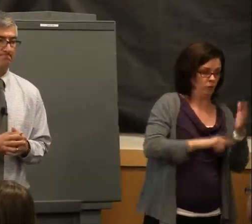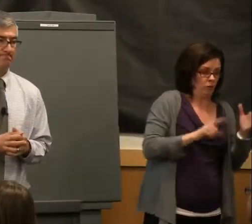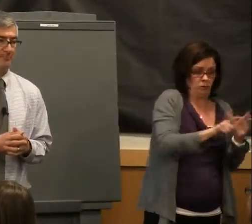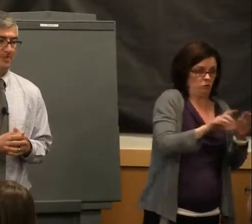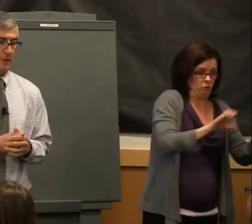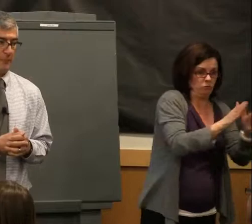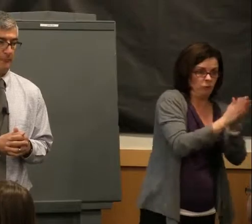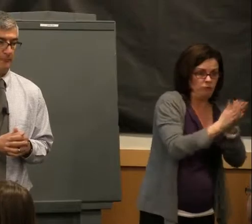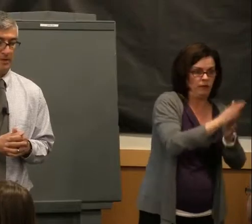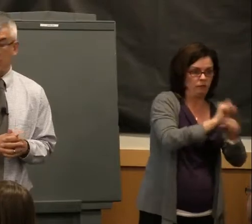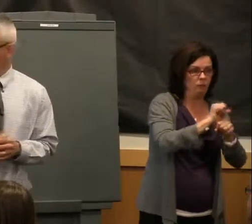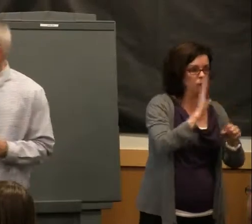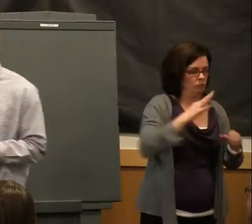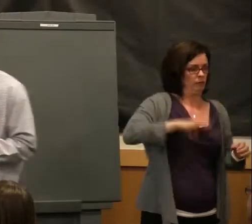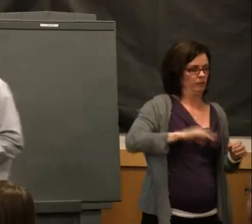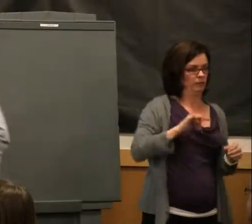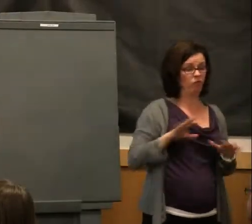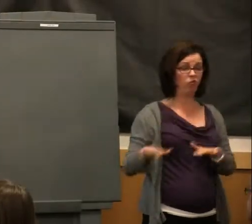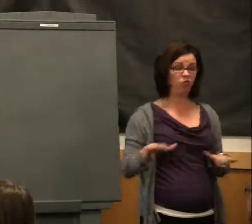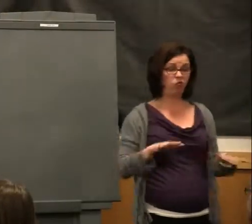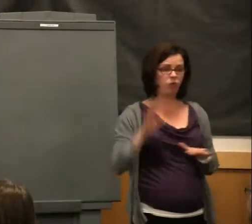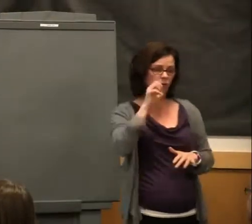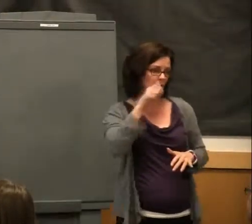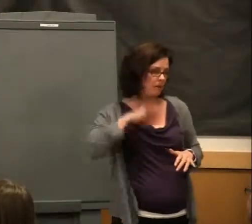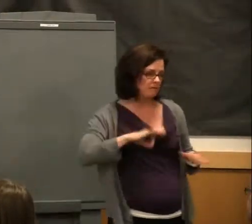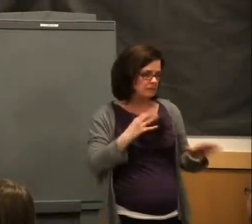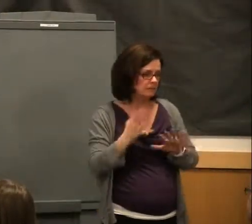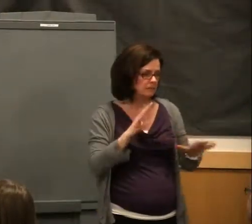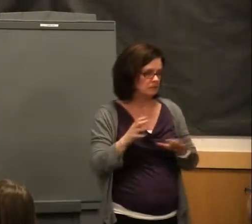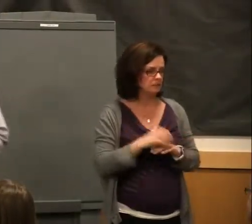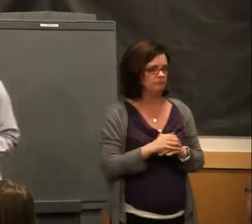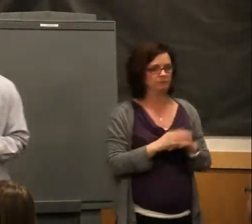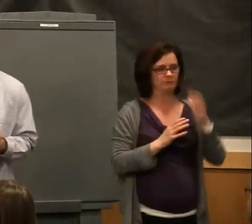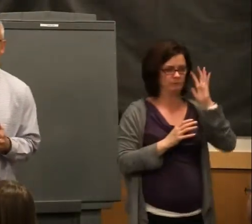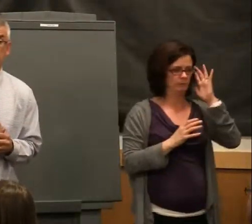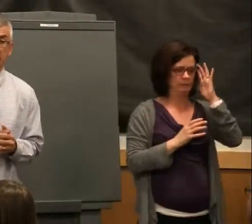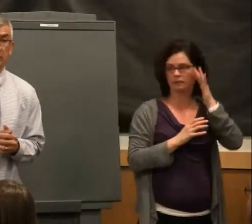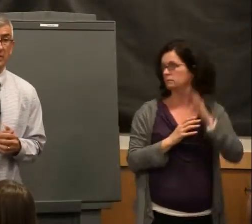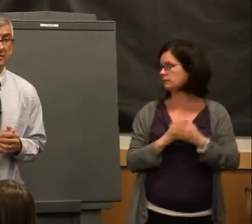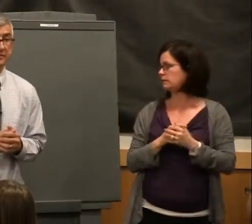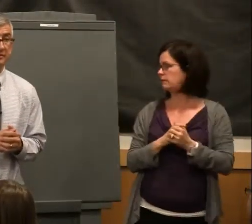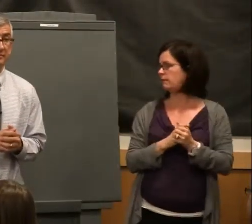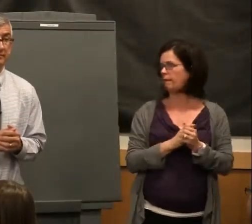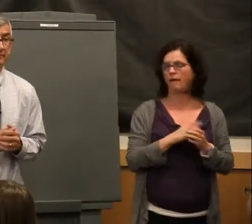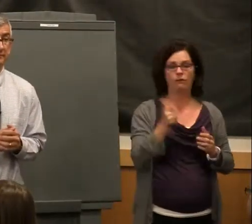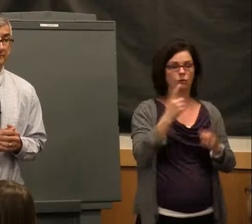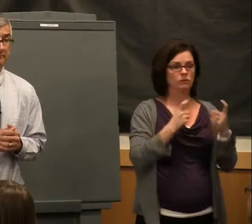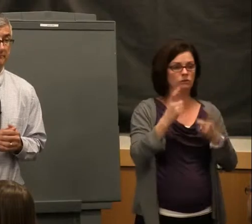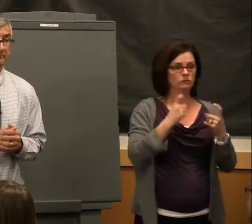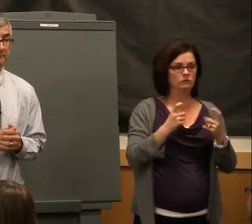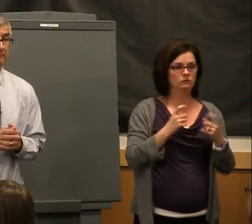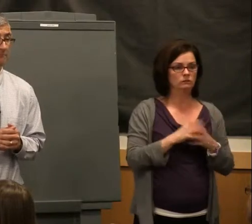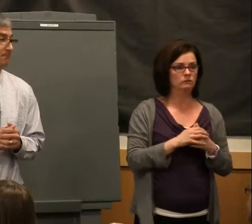you? So, with that, I have time to take a few questions. Are there any other questions?